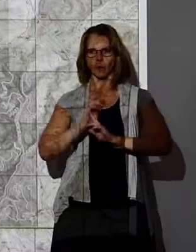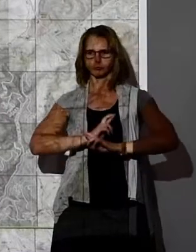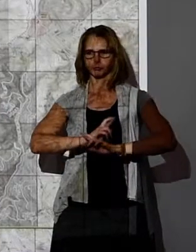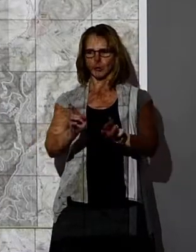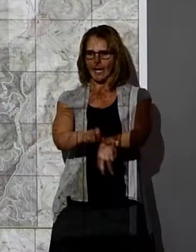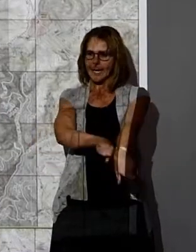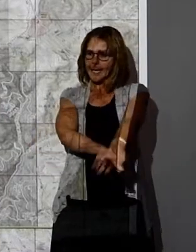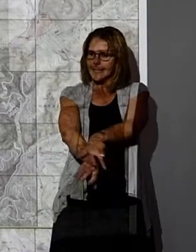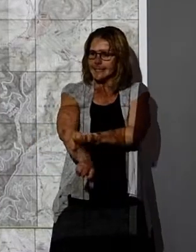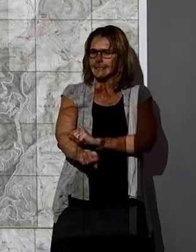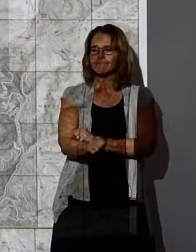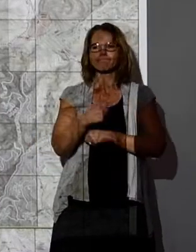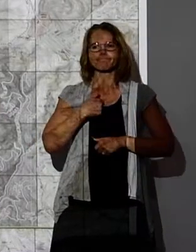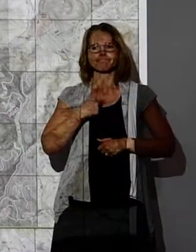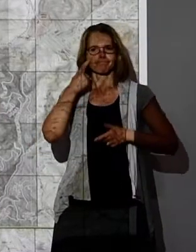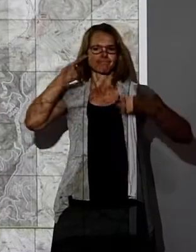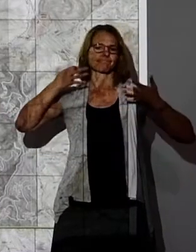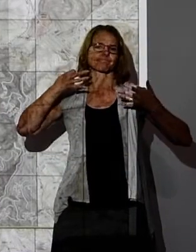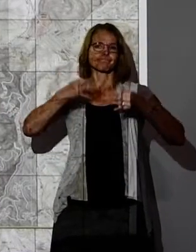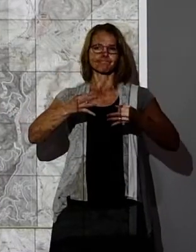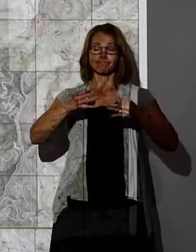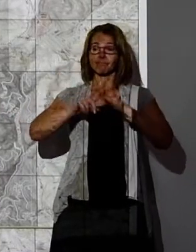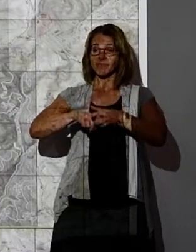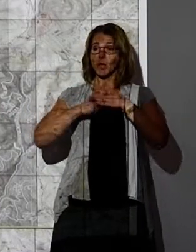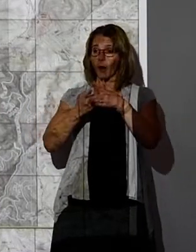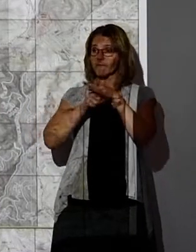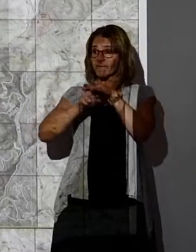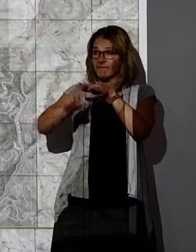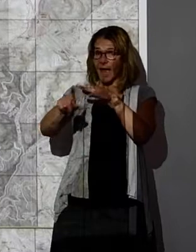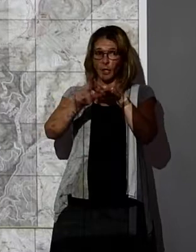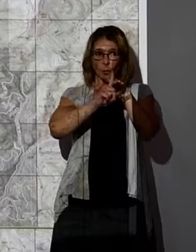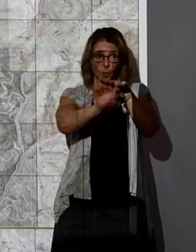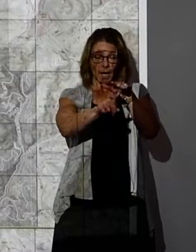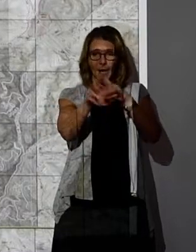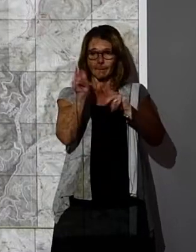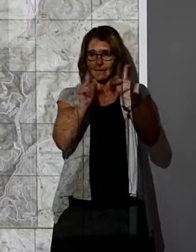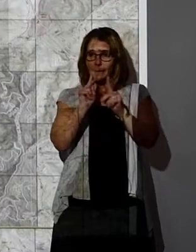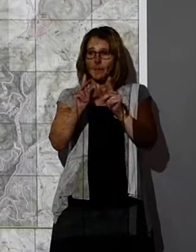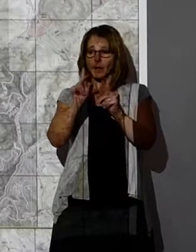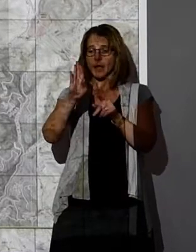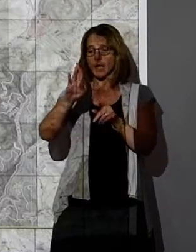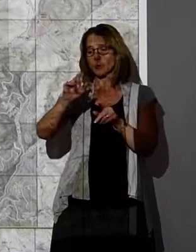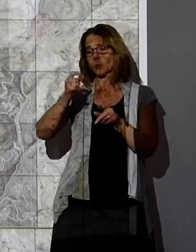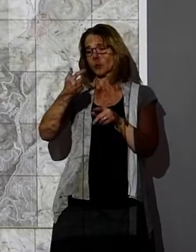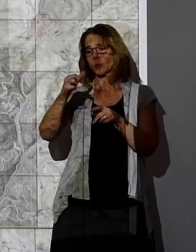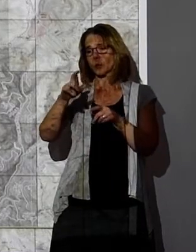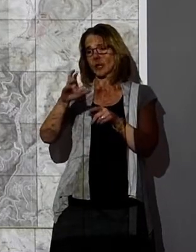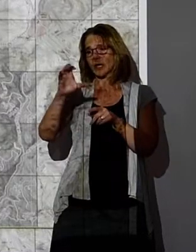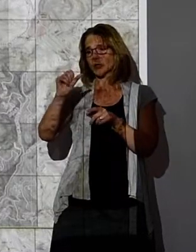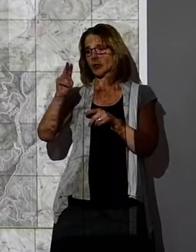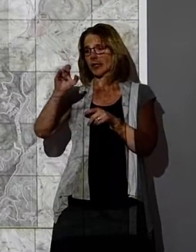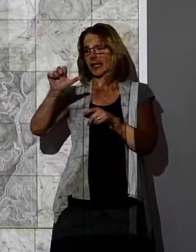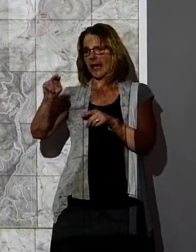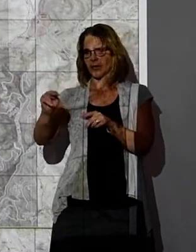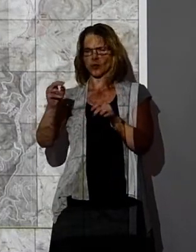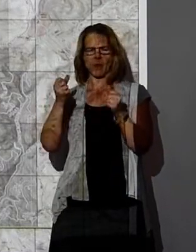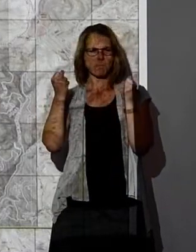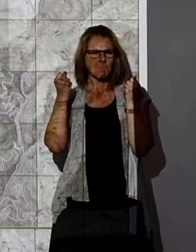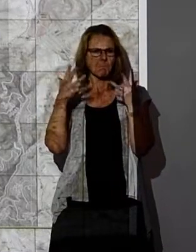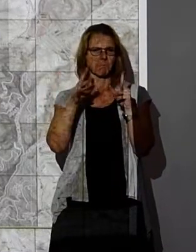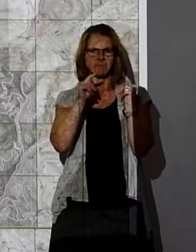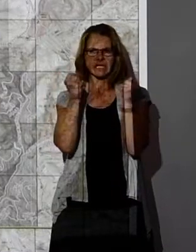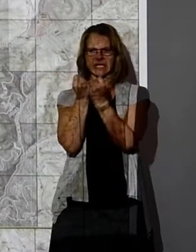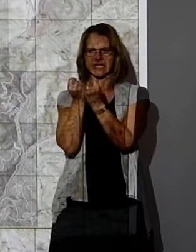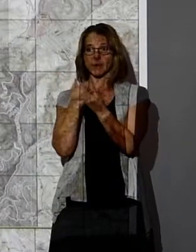That's when I made the call to start evacuating people in Bridger Canyon. So we had numerous teams. I called our